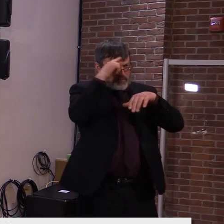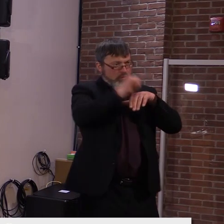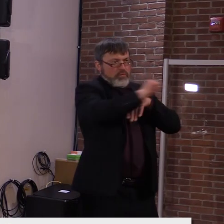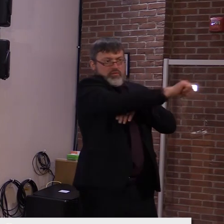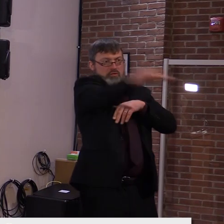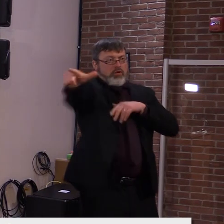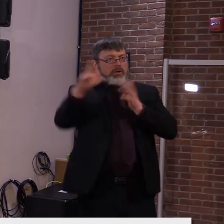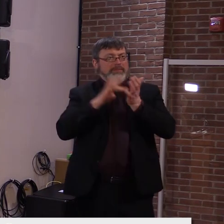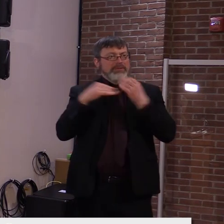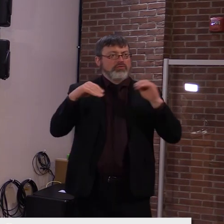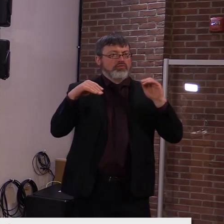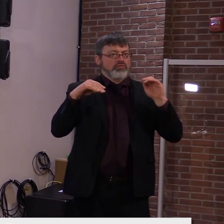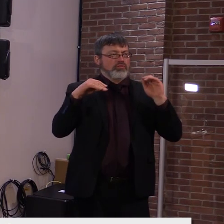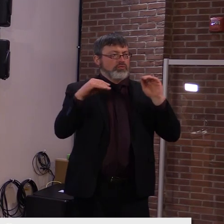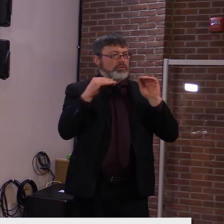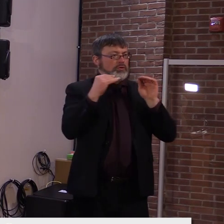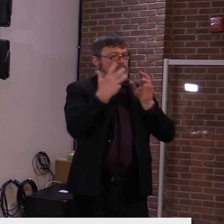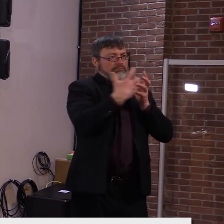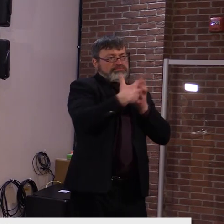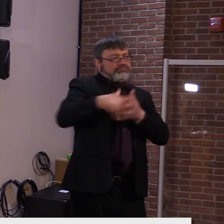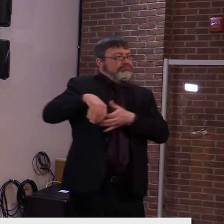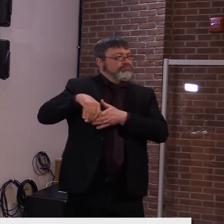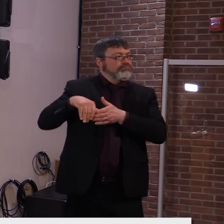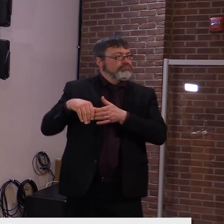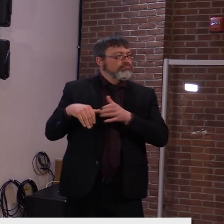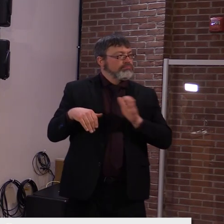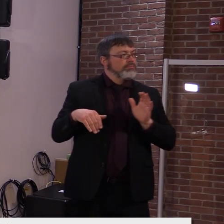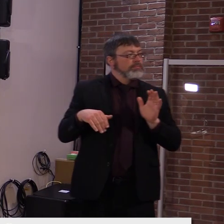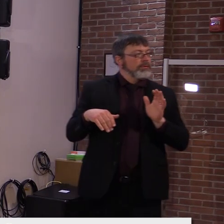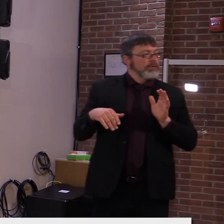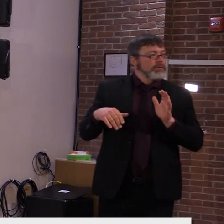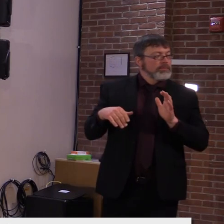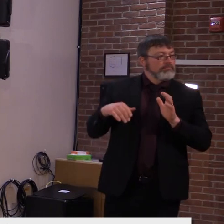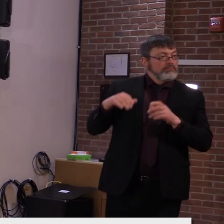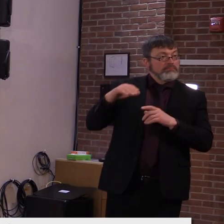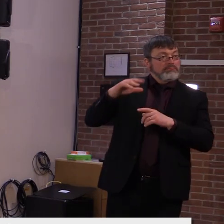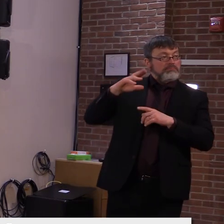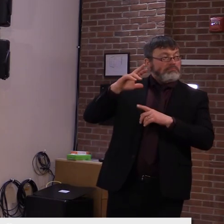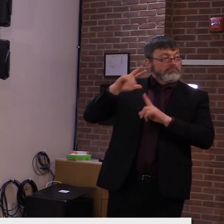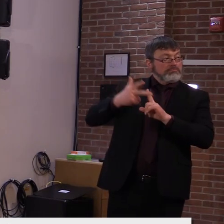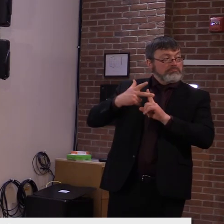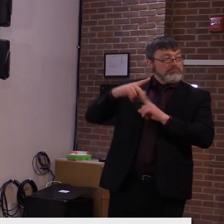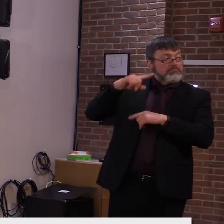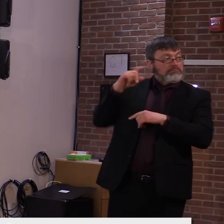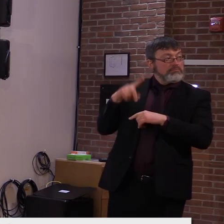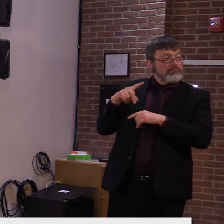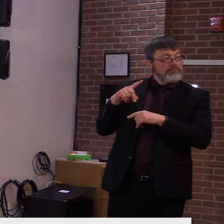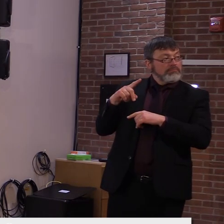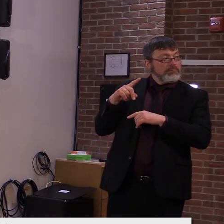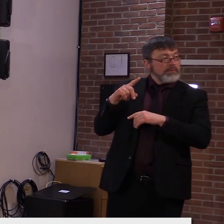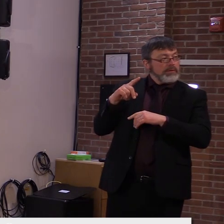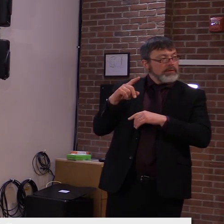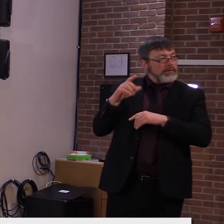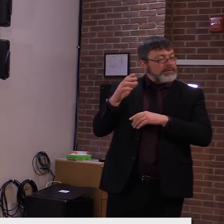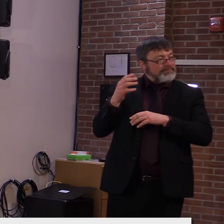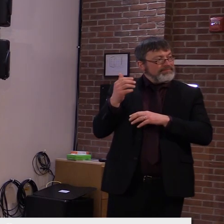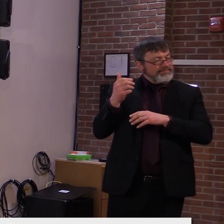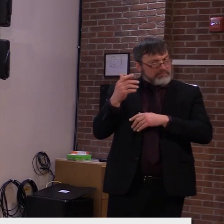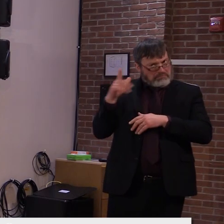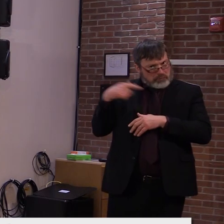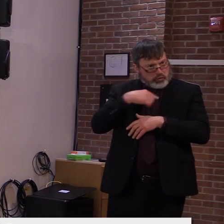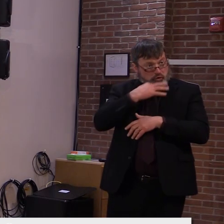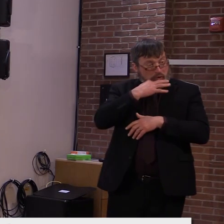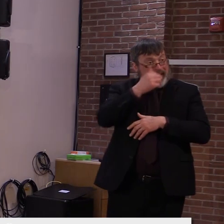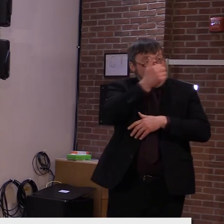And have you yet had to reject any pharmacies' participation because they weren't willing to work with the Vermont portal? We